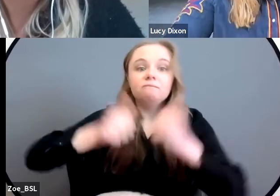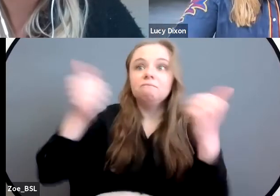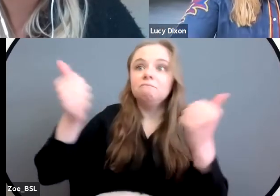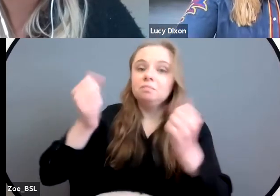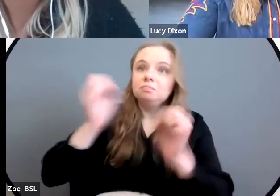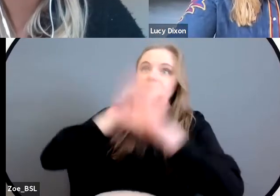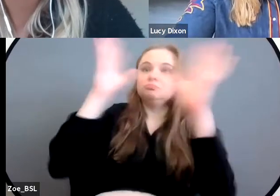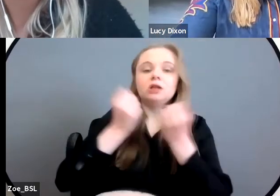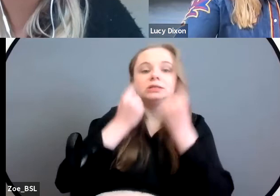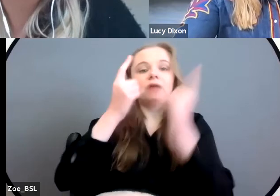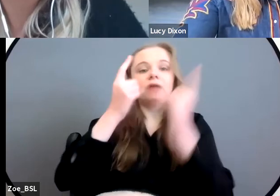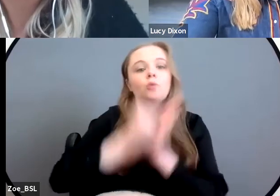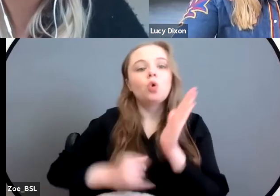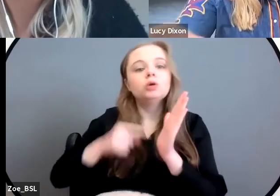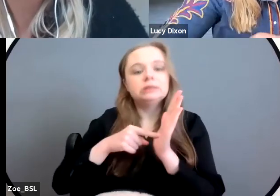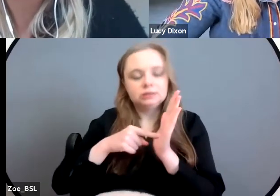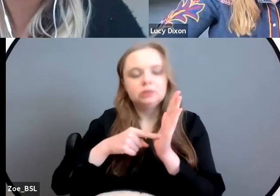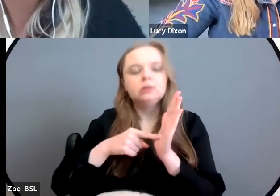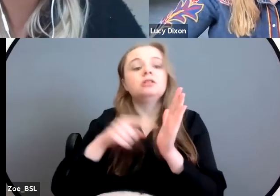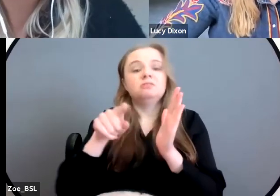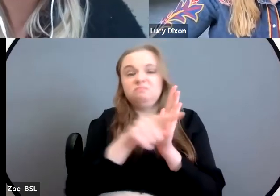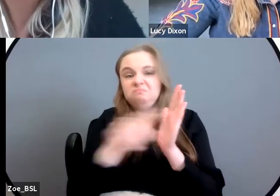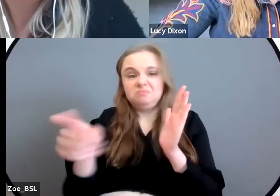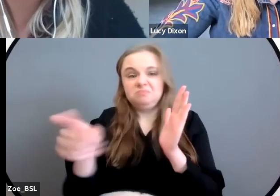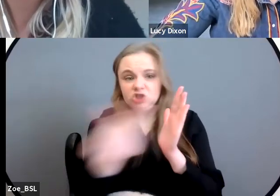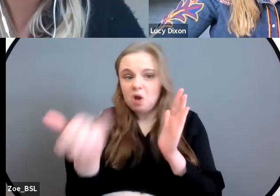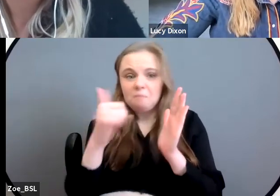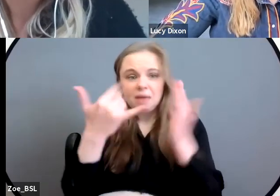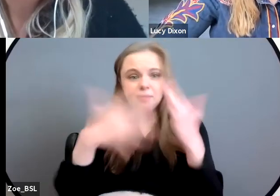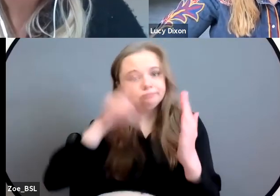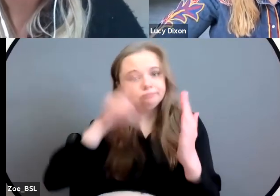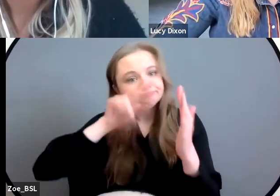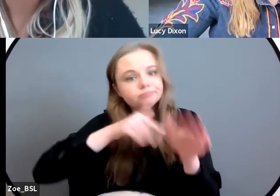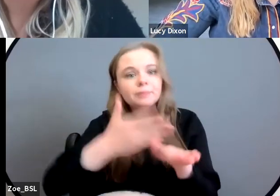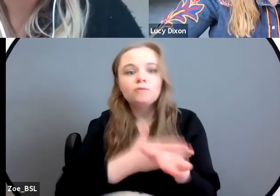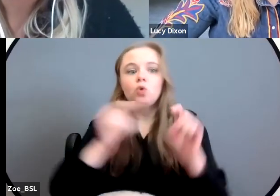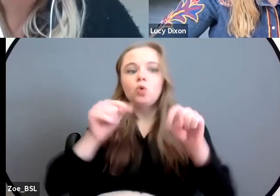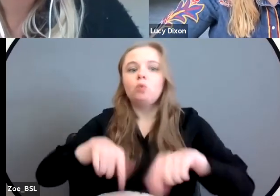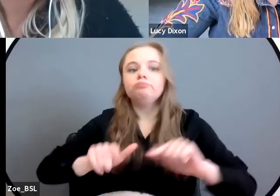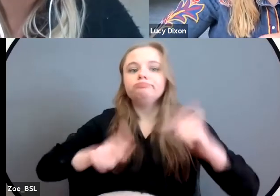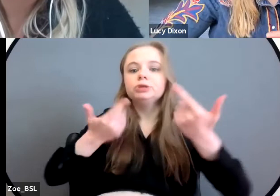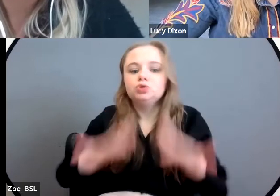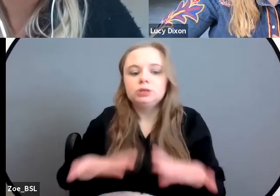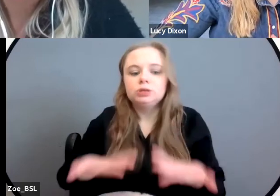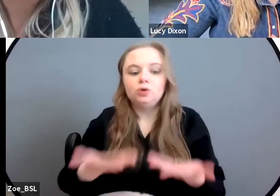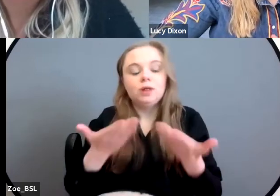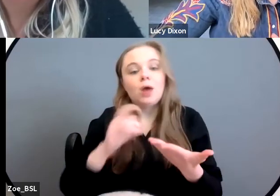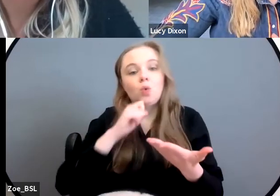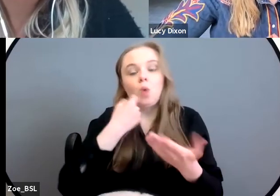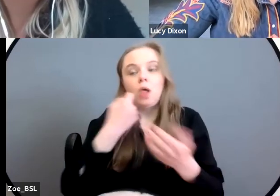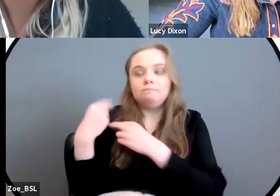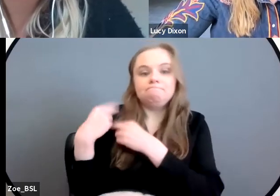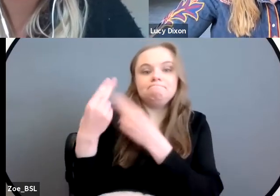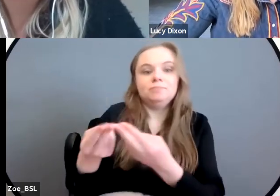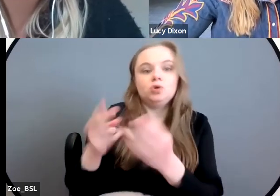sure many of you have had the opportunity to read it before the session as well, so that's brilliant. I'm now going to hand across to Lucy and let